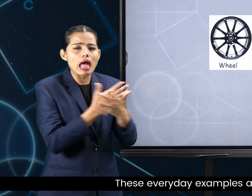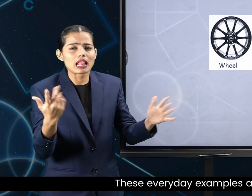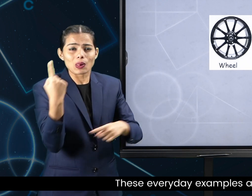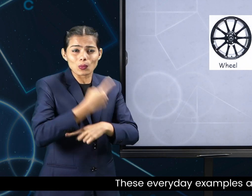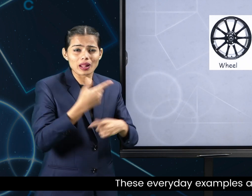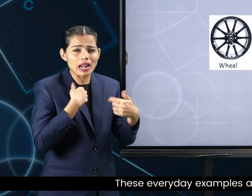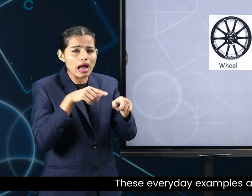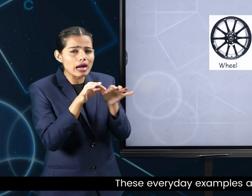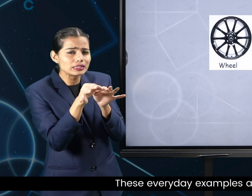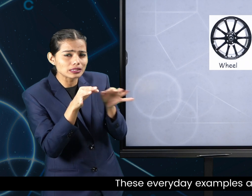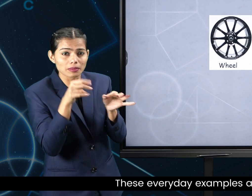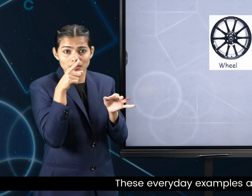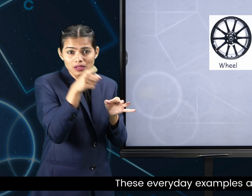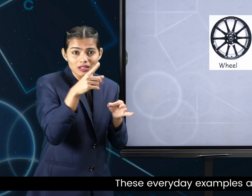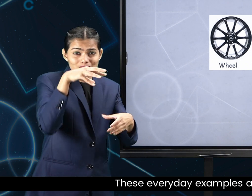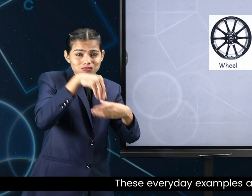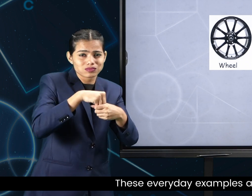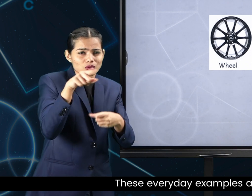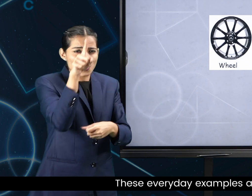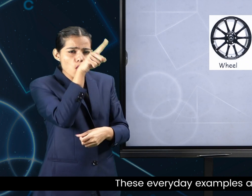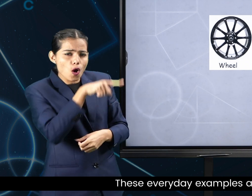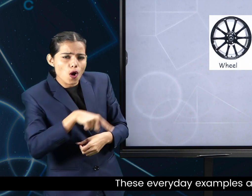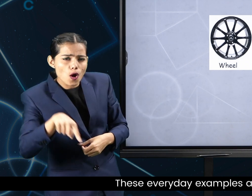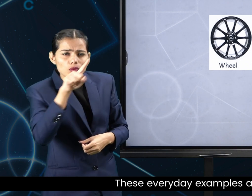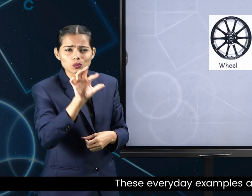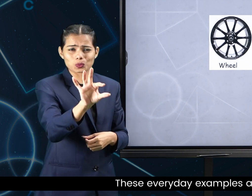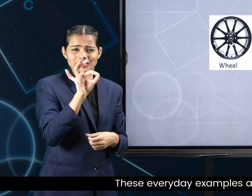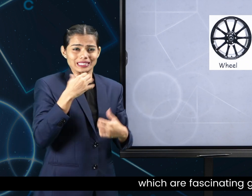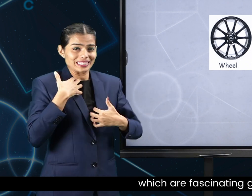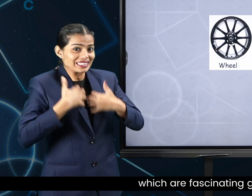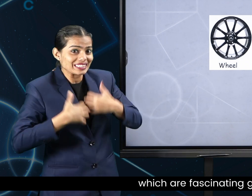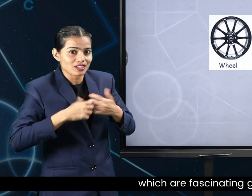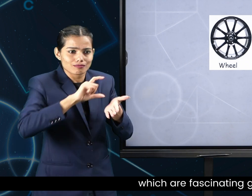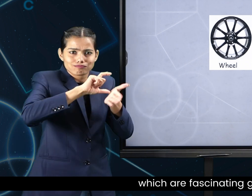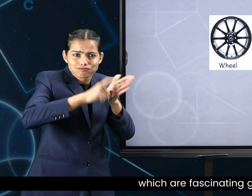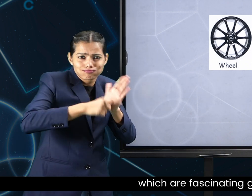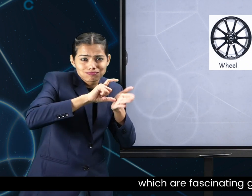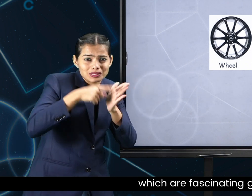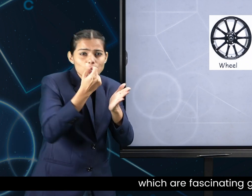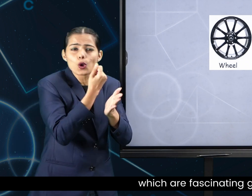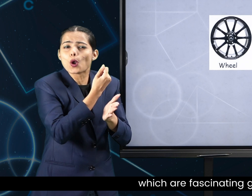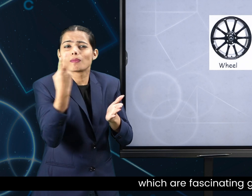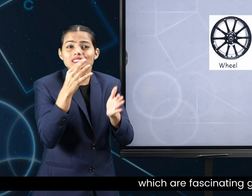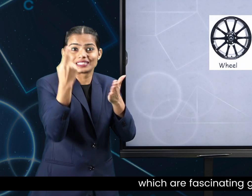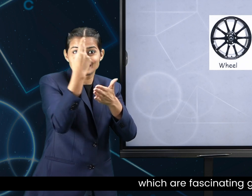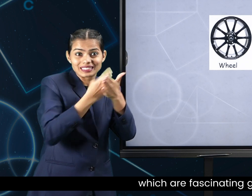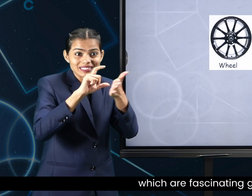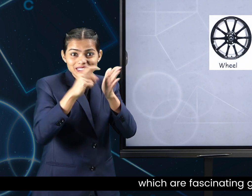These everyday examples are instances of circles, which are fascinating geometric figures.